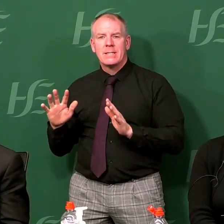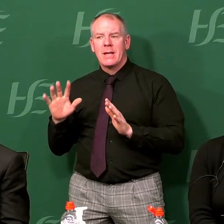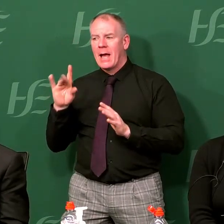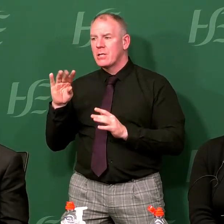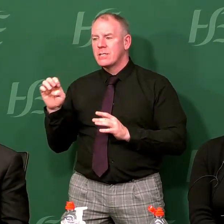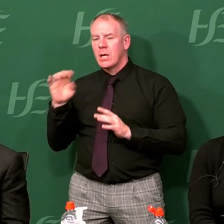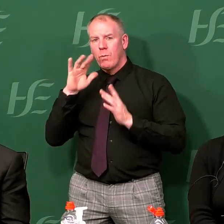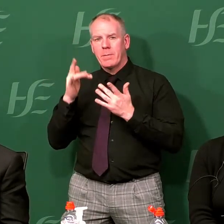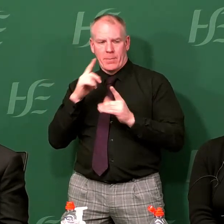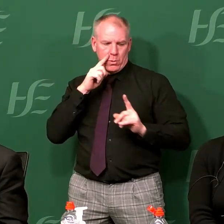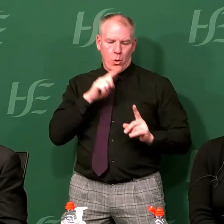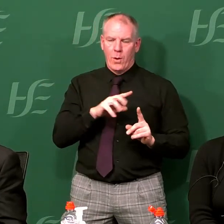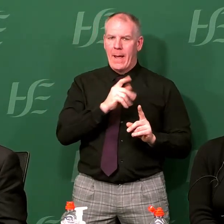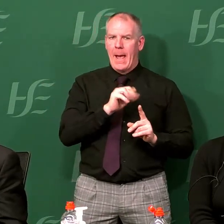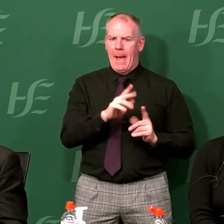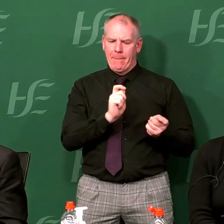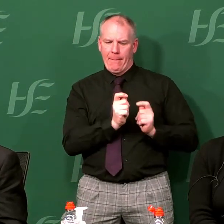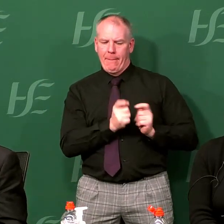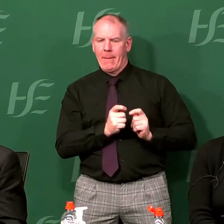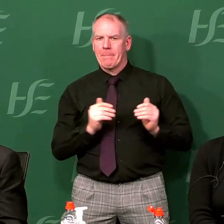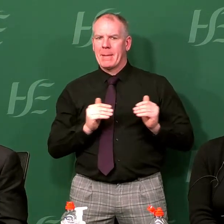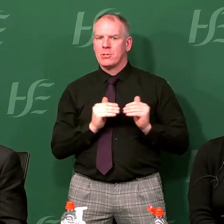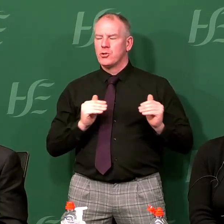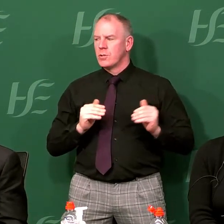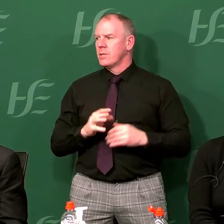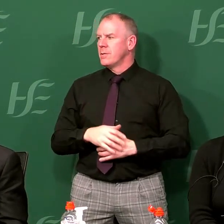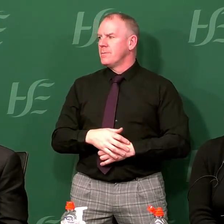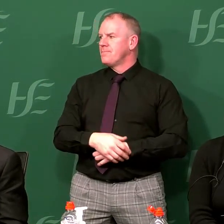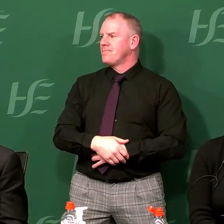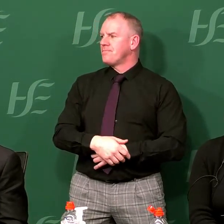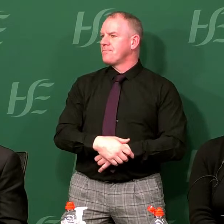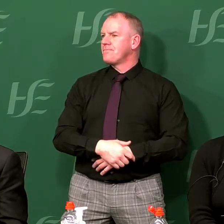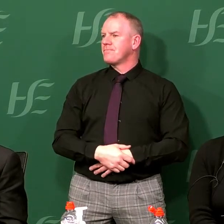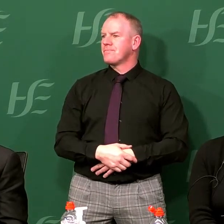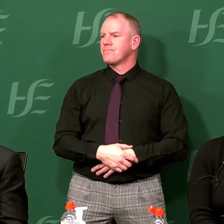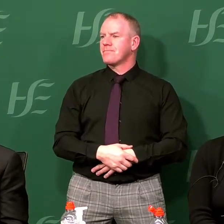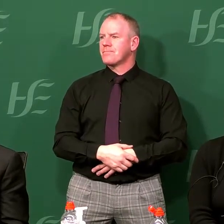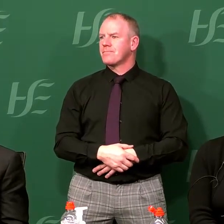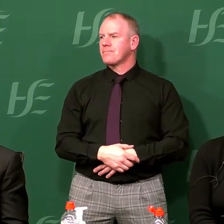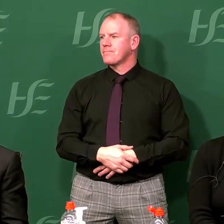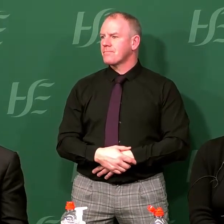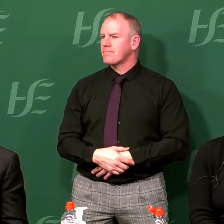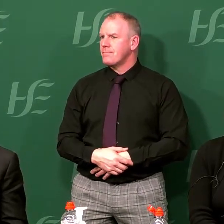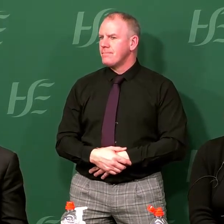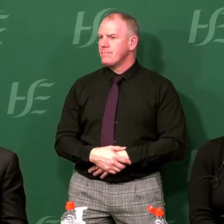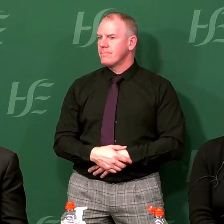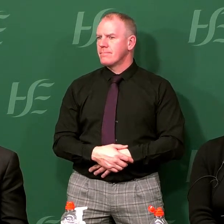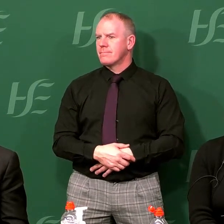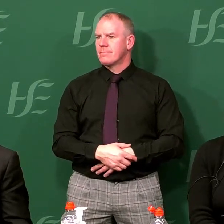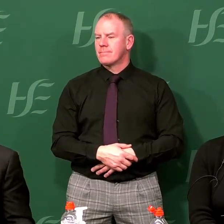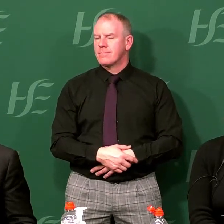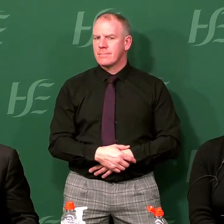check in terms of the correlation back to the app. Thanks, Sarah.